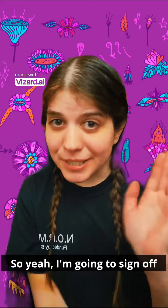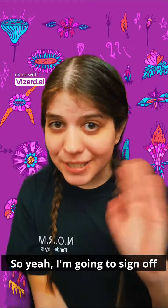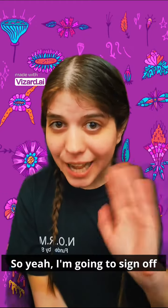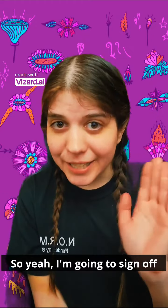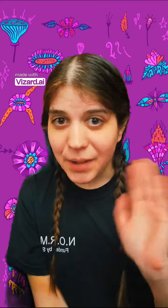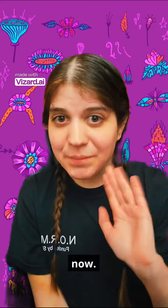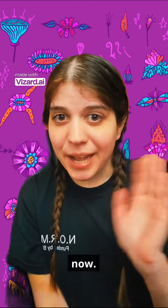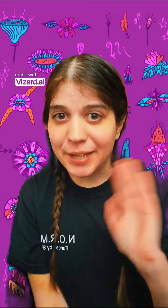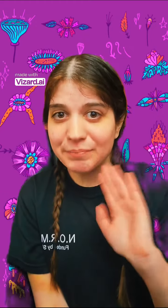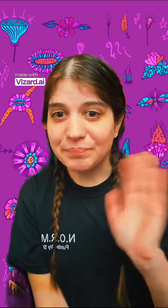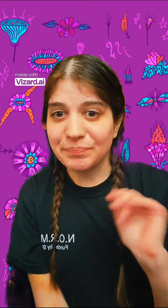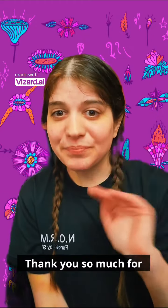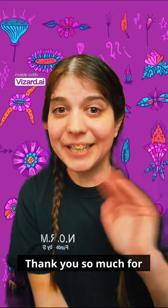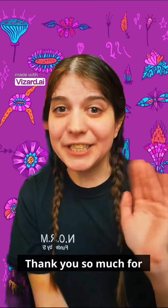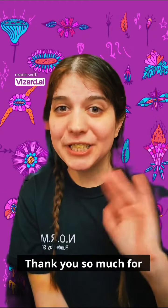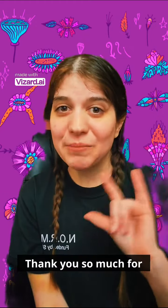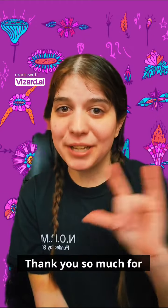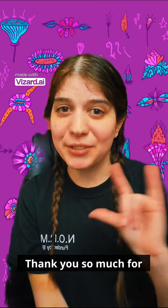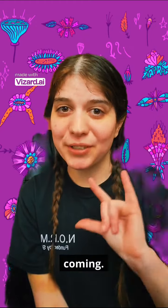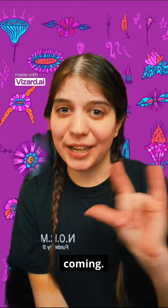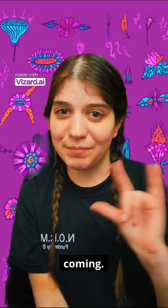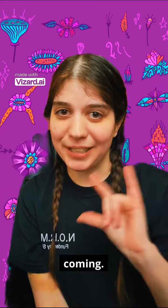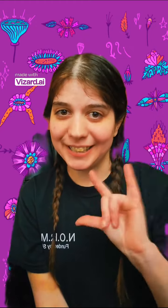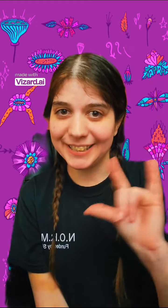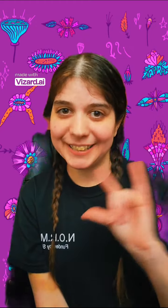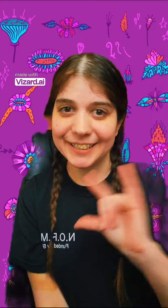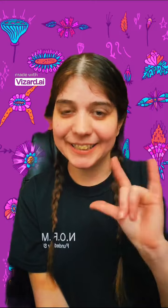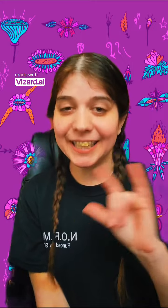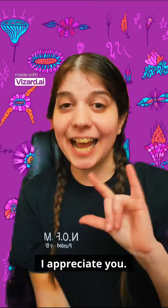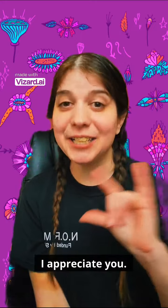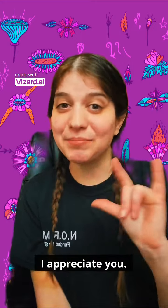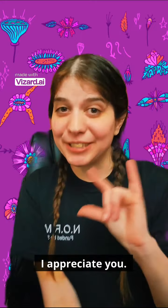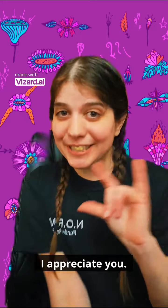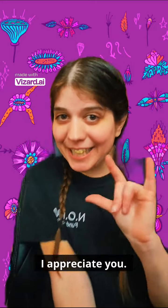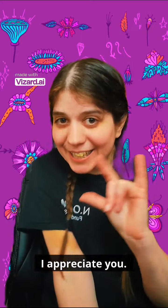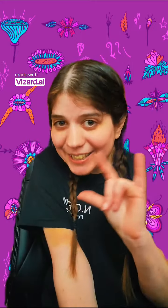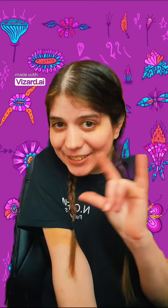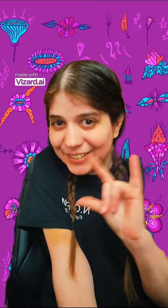sign off now. Thank you so much for coming. I appreciate you.